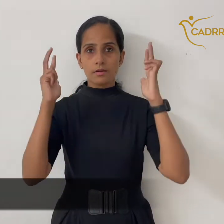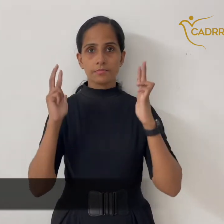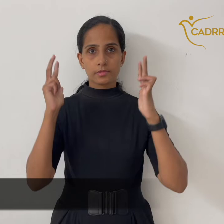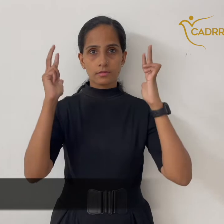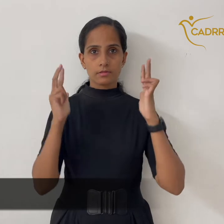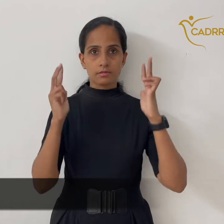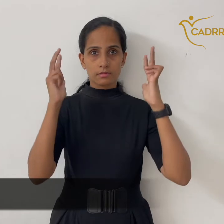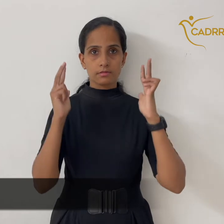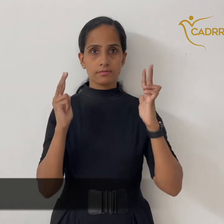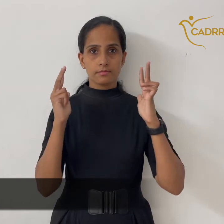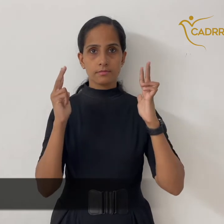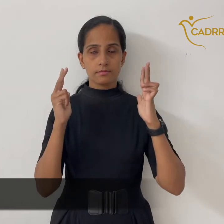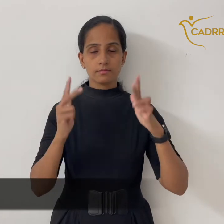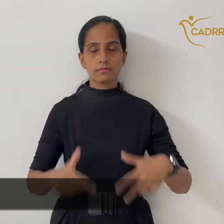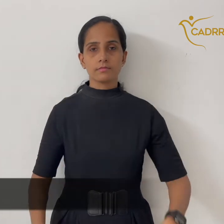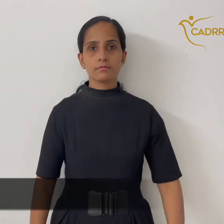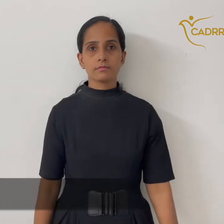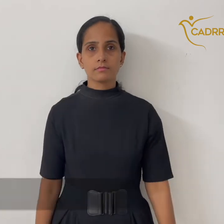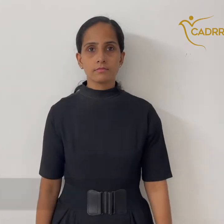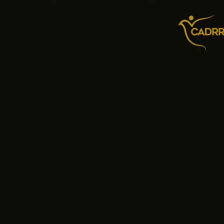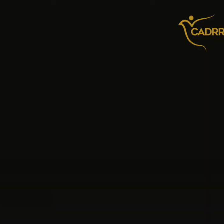Agra, A.